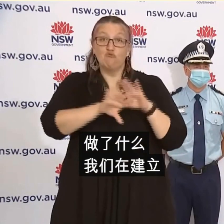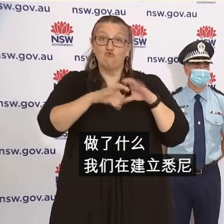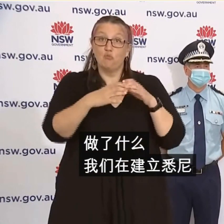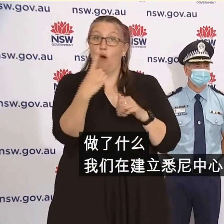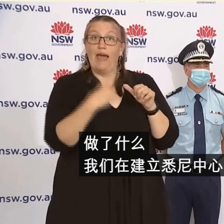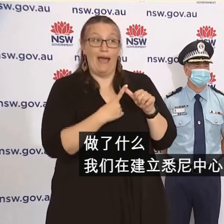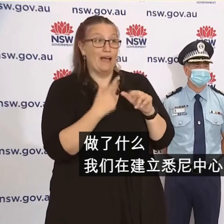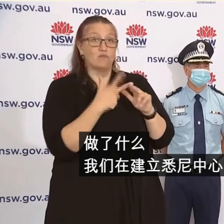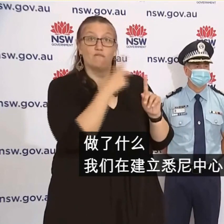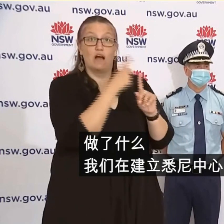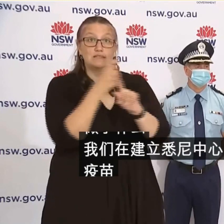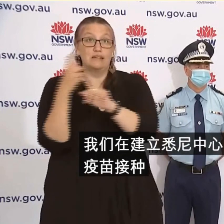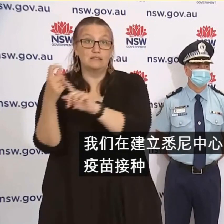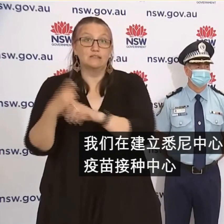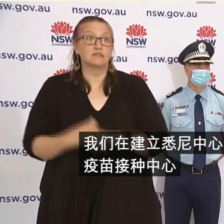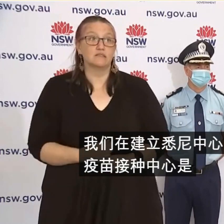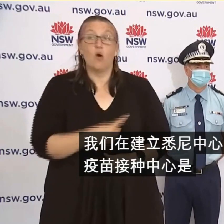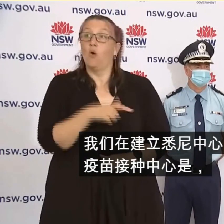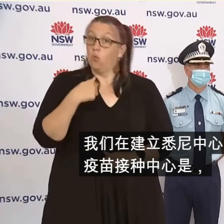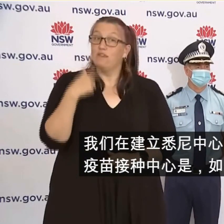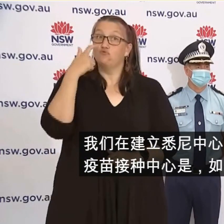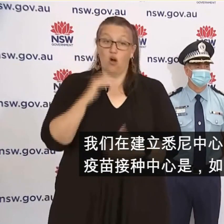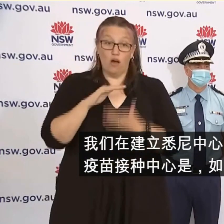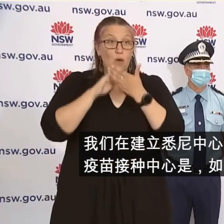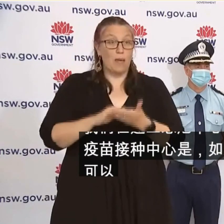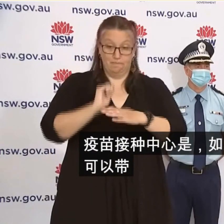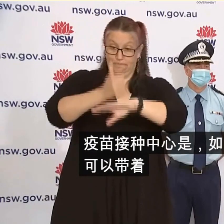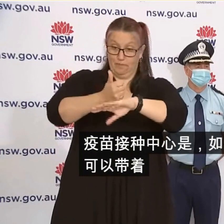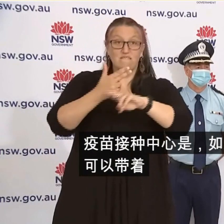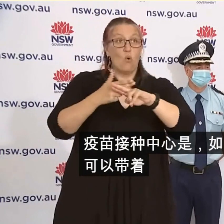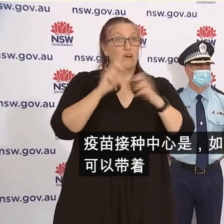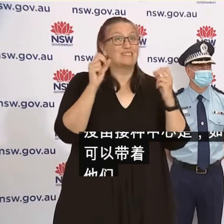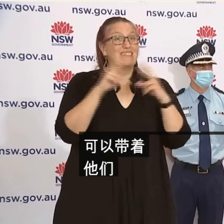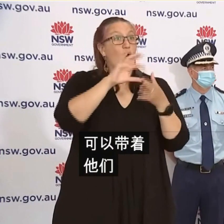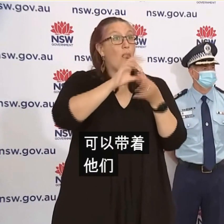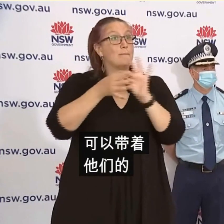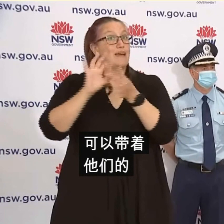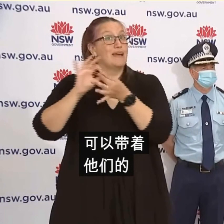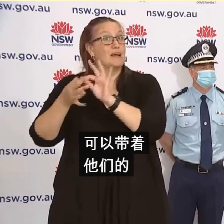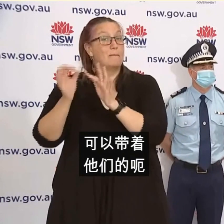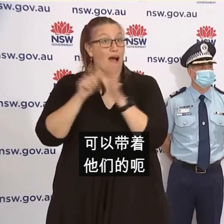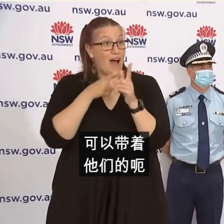we established the Sydney hub, the vaccination hub, was that if families could bring their